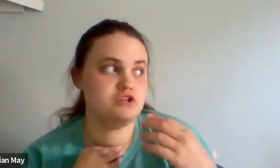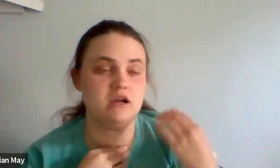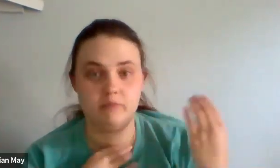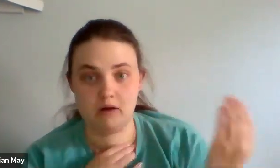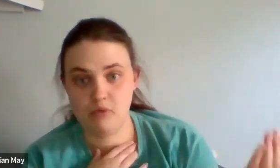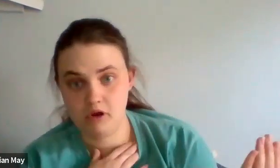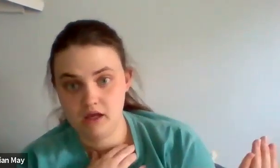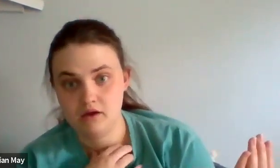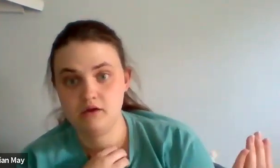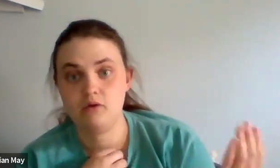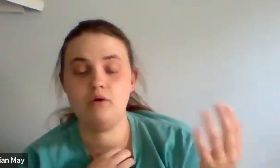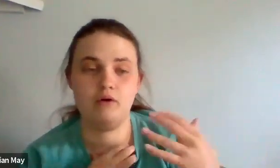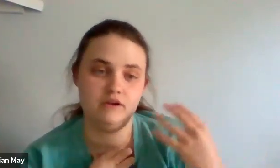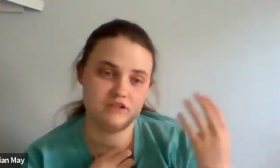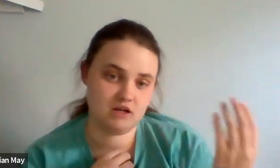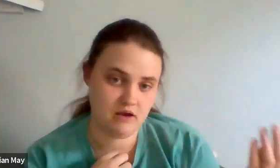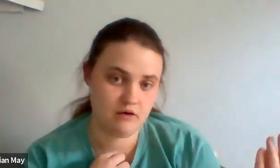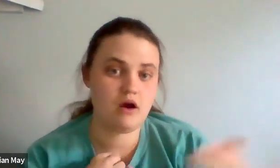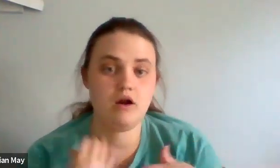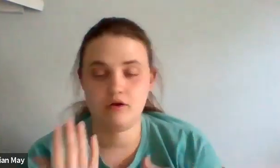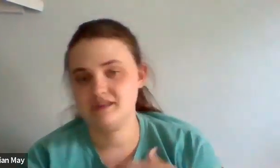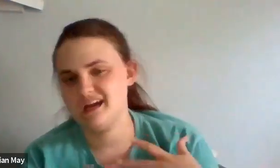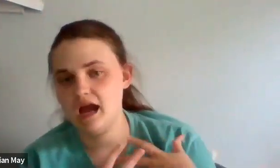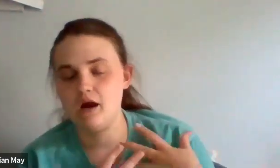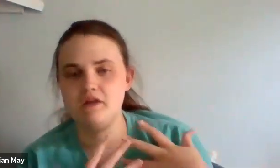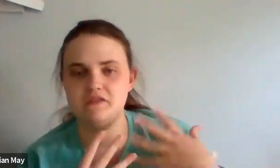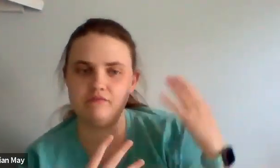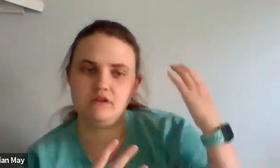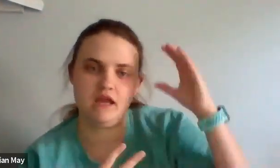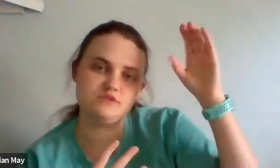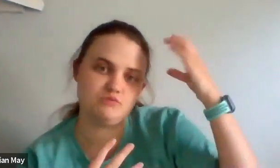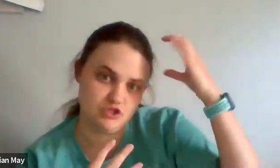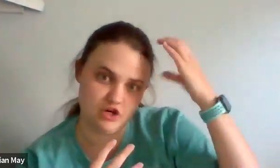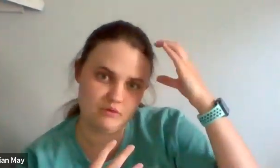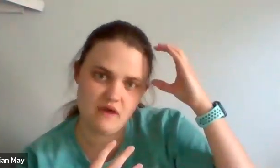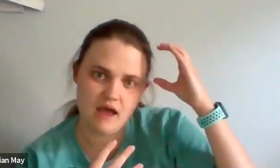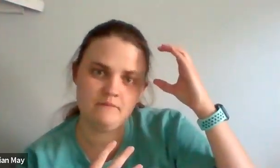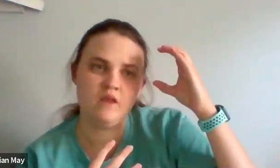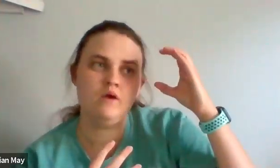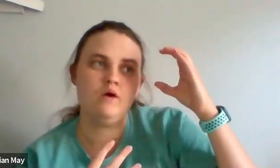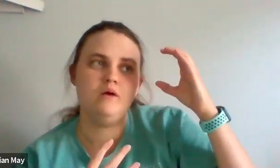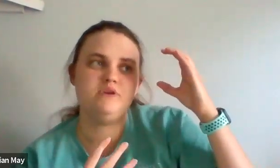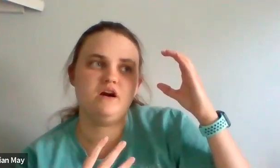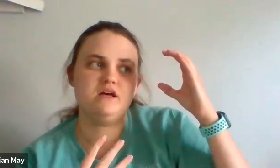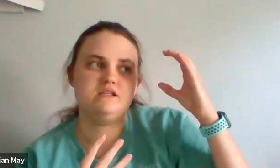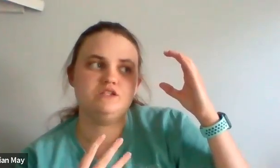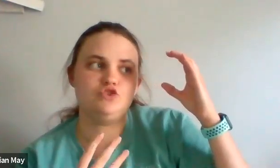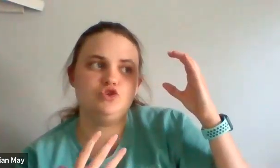talking about a boy or you're talking about a girl. That's kind of how I think that really helps, is when you start with that, because you